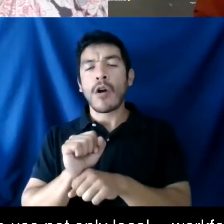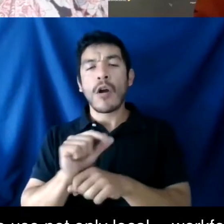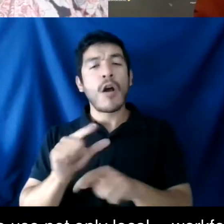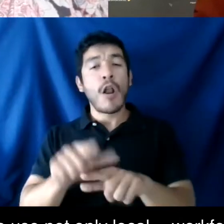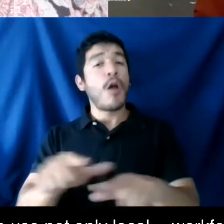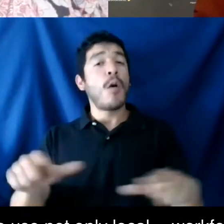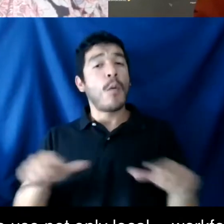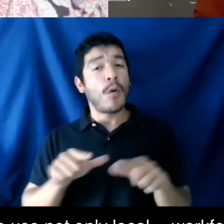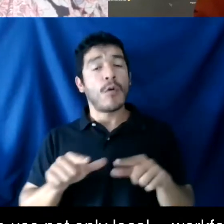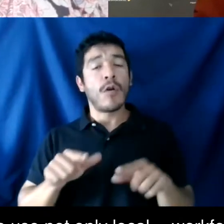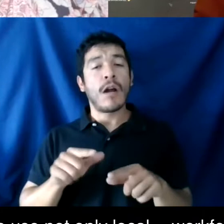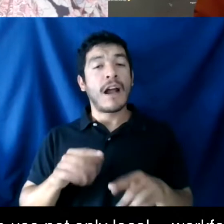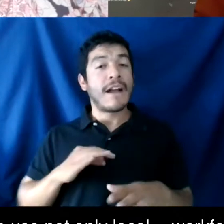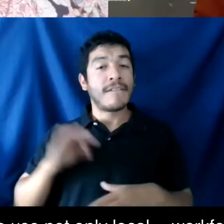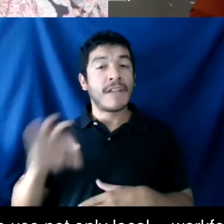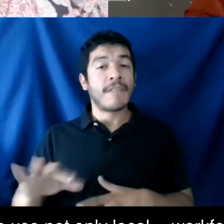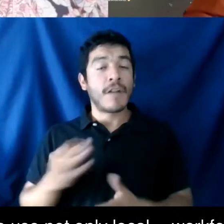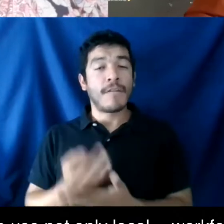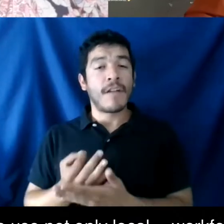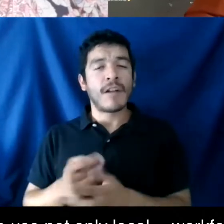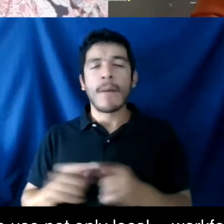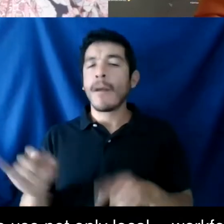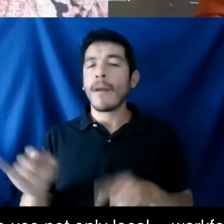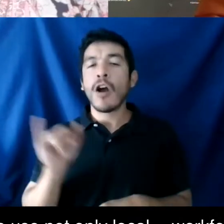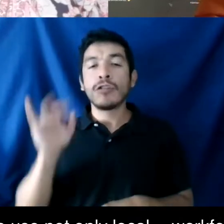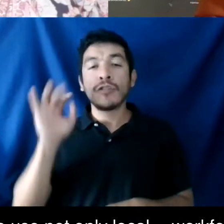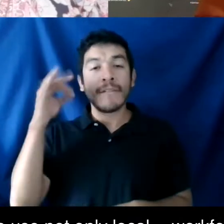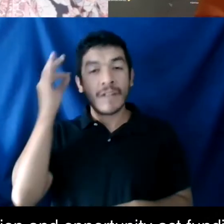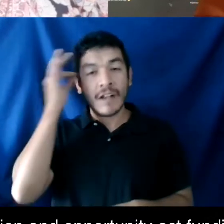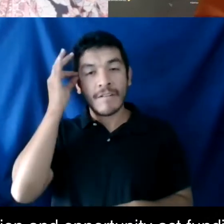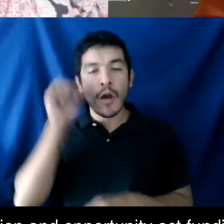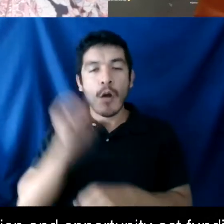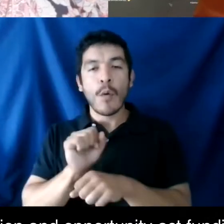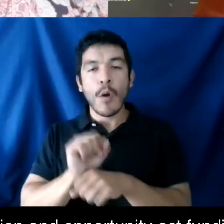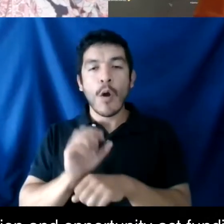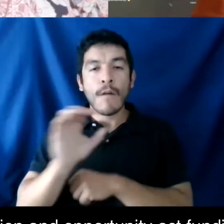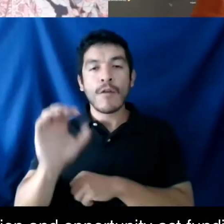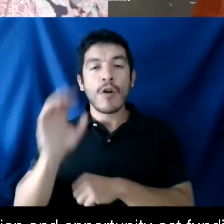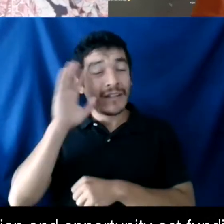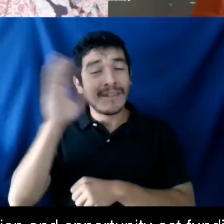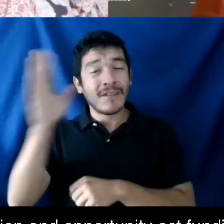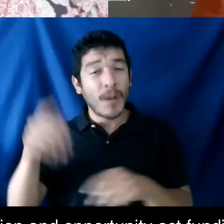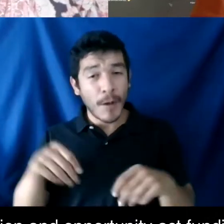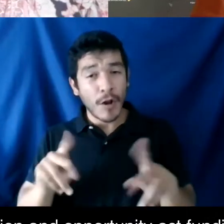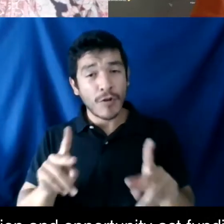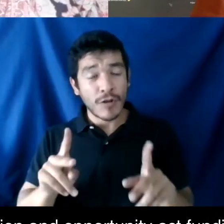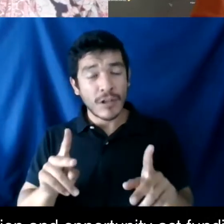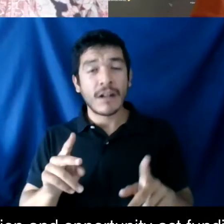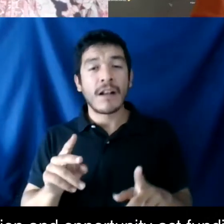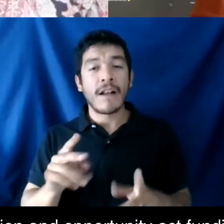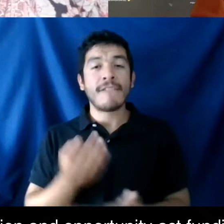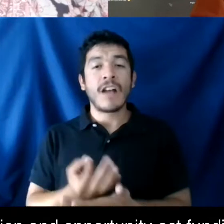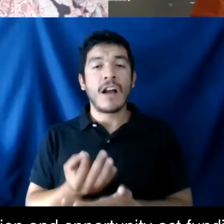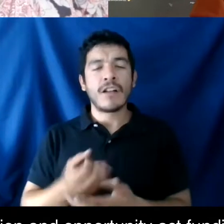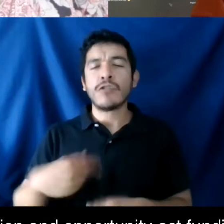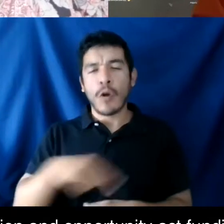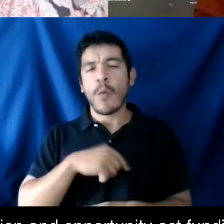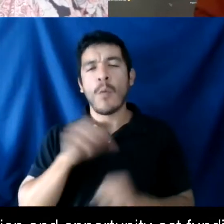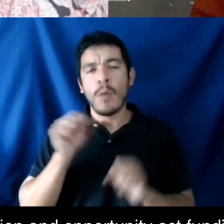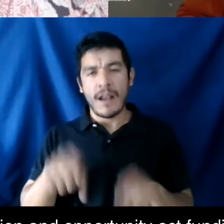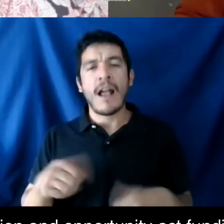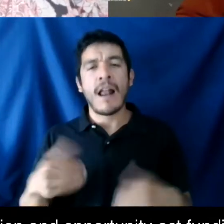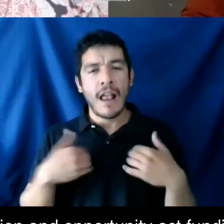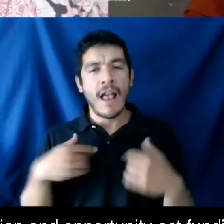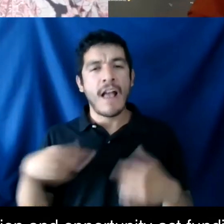workforce investment funds, but also the federal Workforce Innovation and Opportunity Act funding, so that we can have